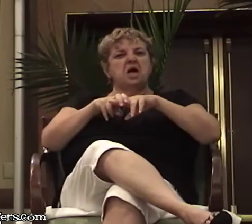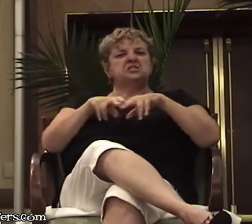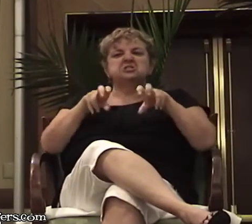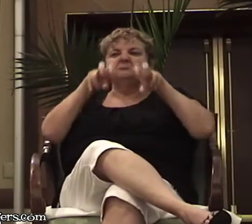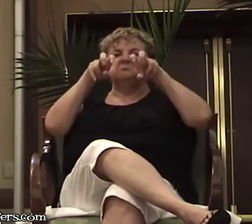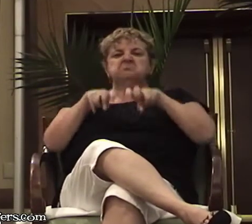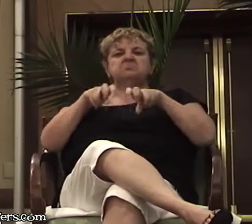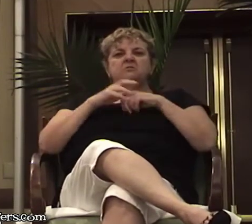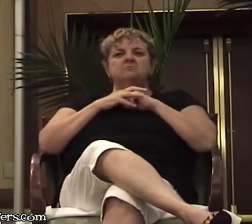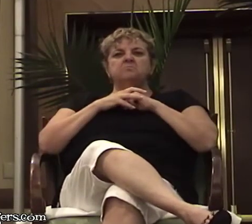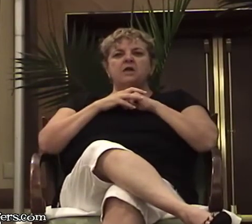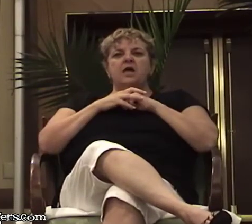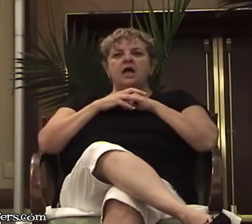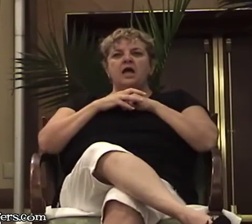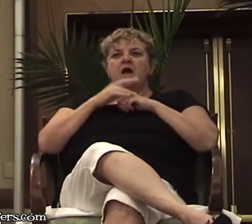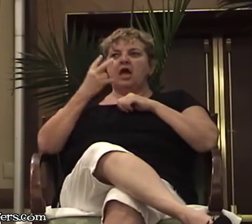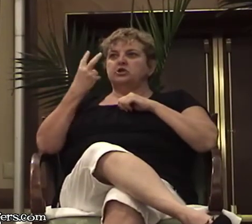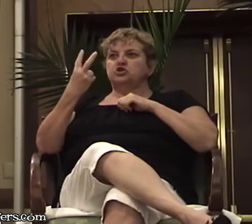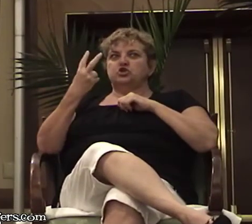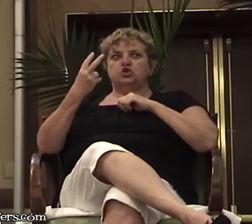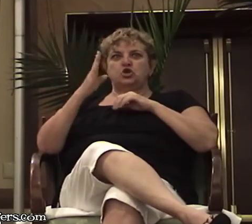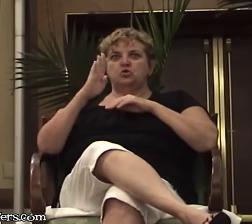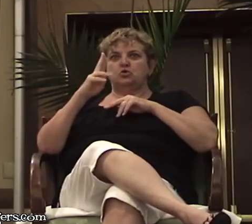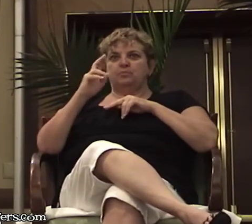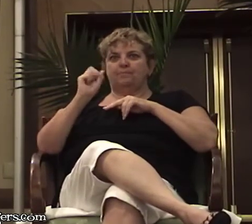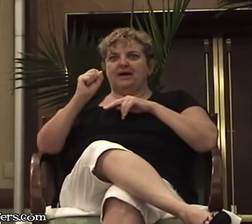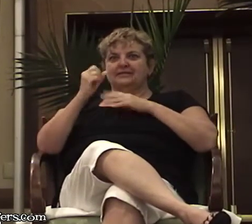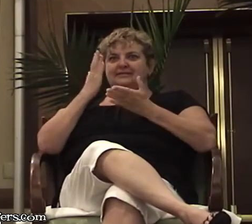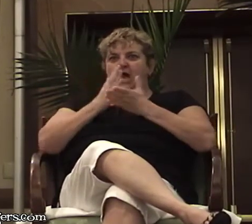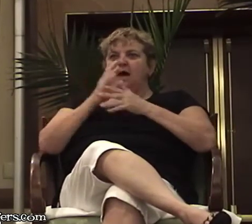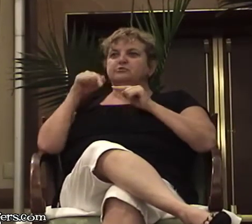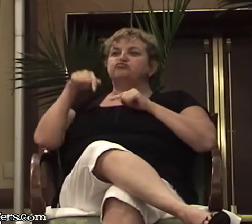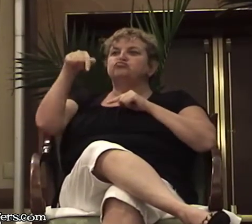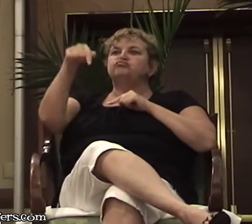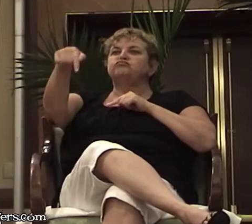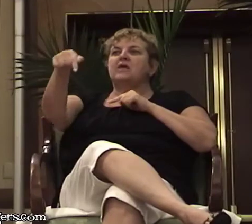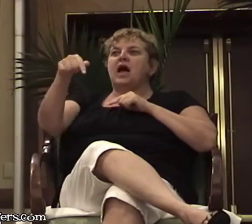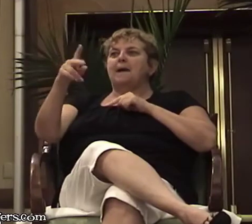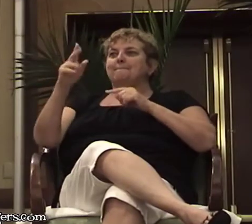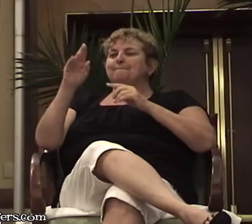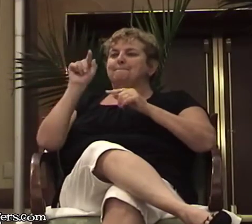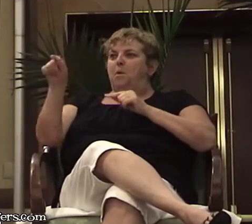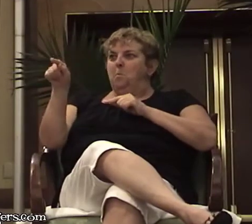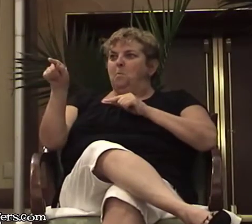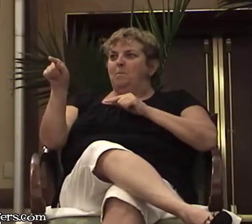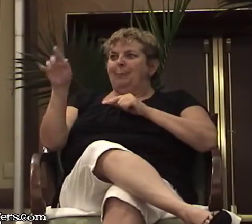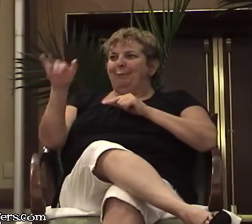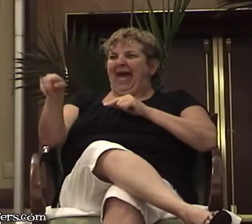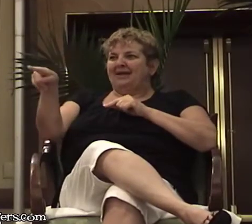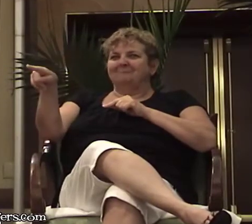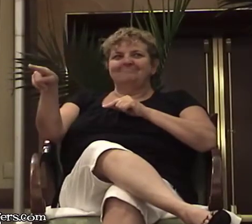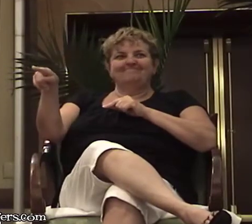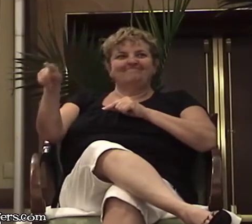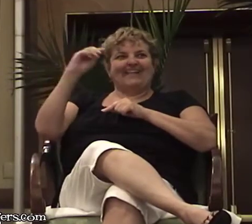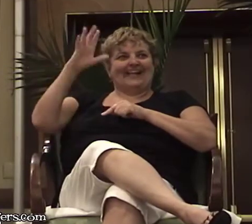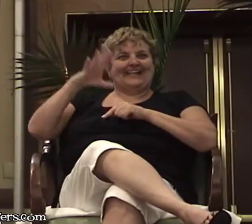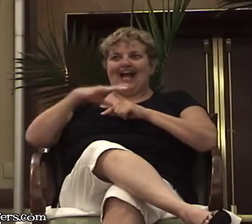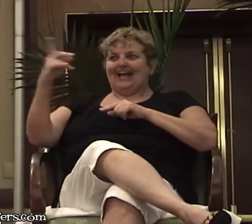2 bus stops down. Bingo, there he was. He got on the bus, y'all. I was so excited because I was going to